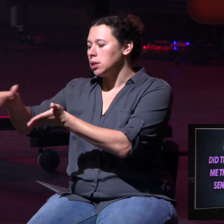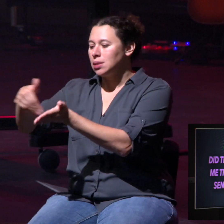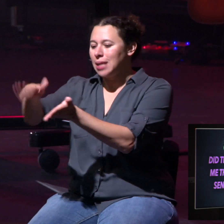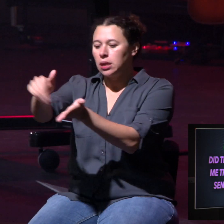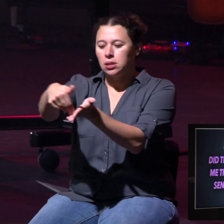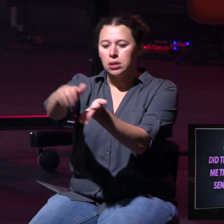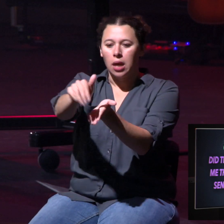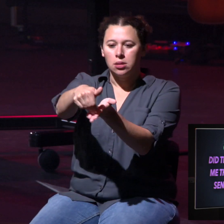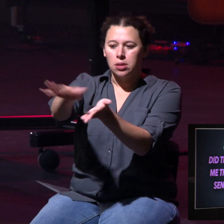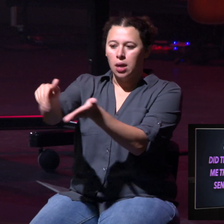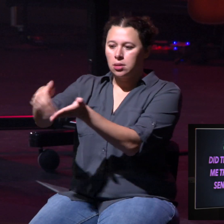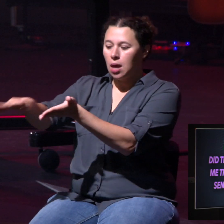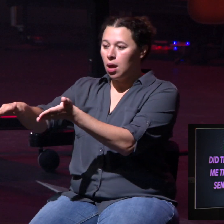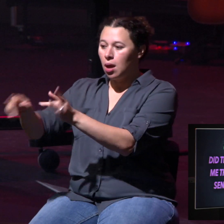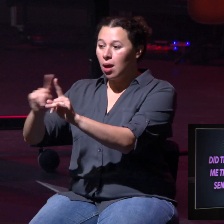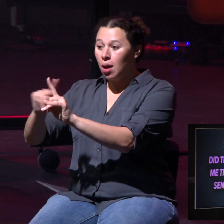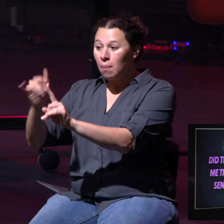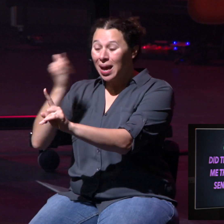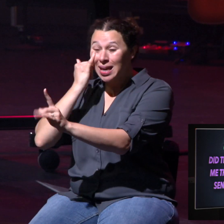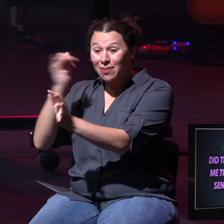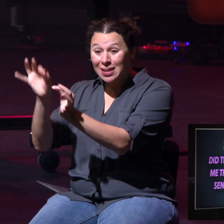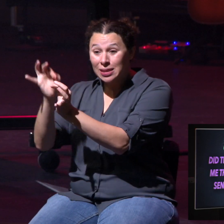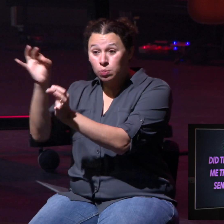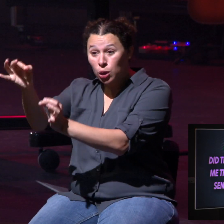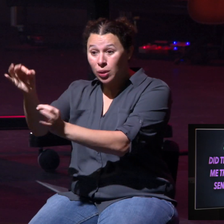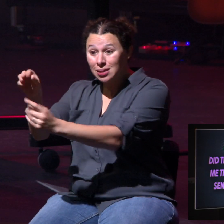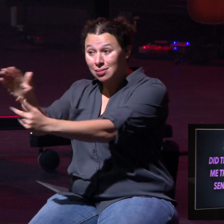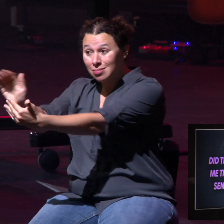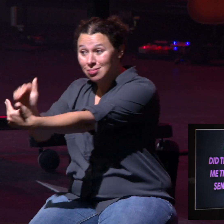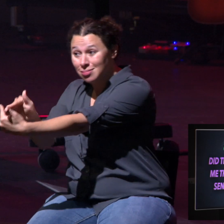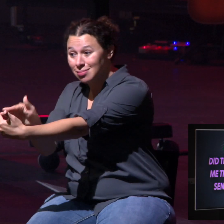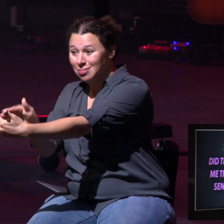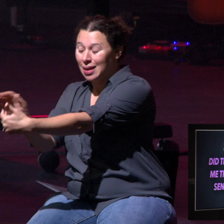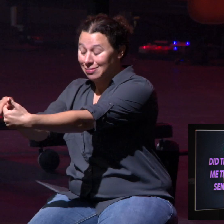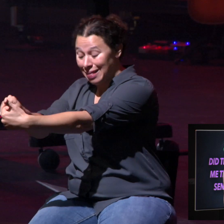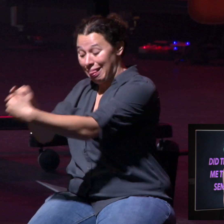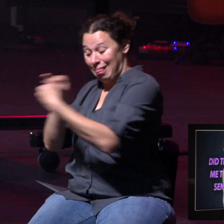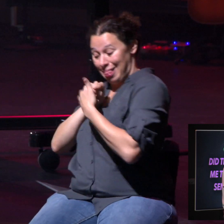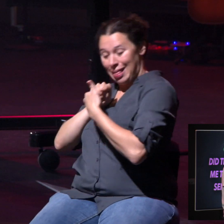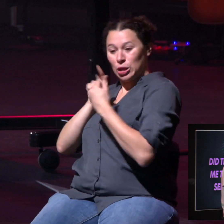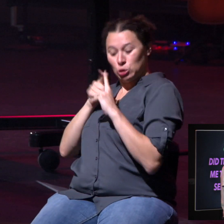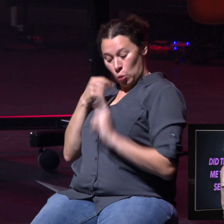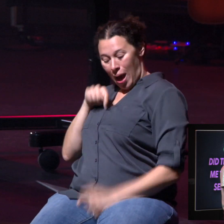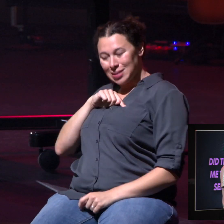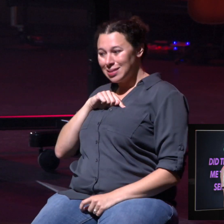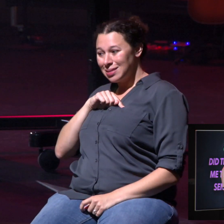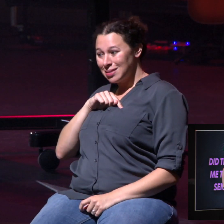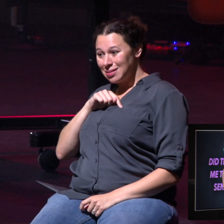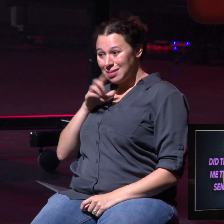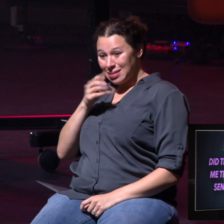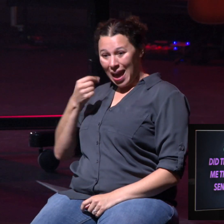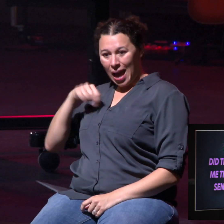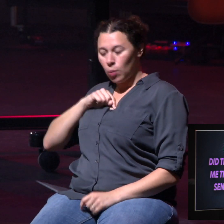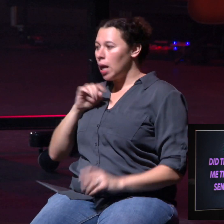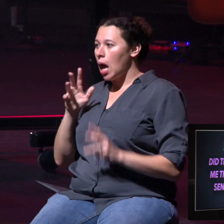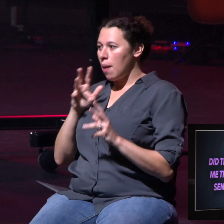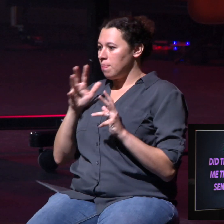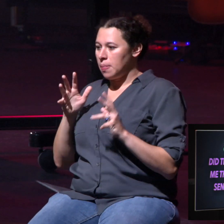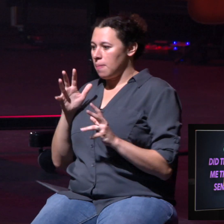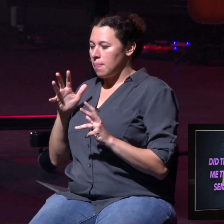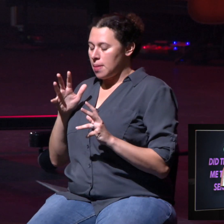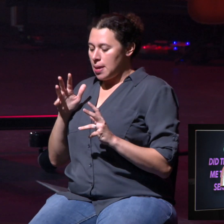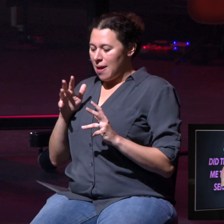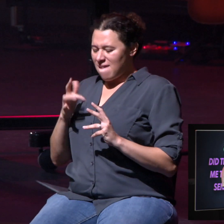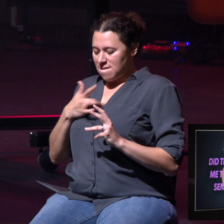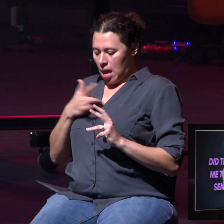us. And making up excuses is what we did, and it's what the disciples did as well. Jesus says, you guys, I want you to